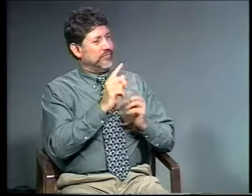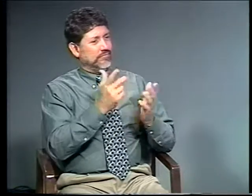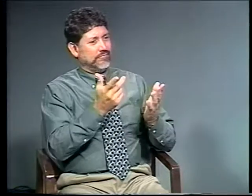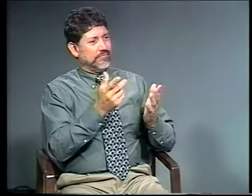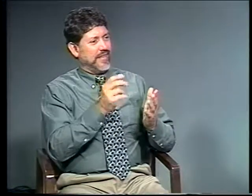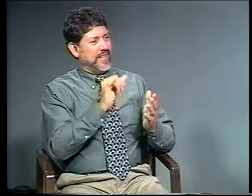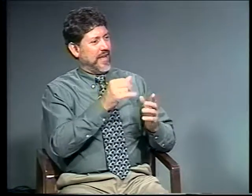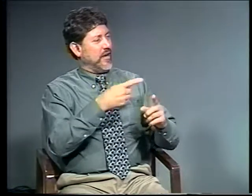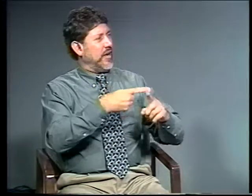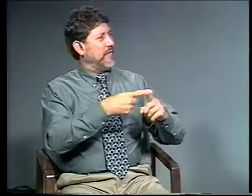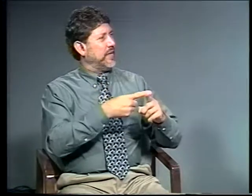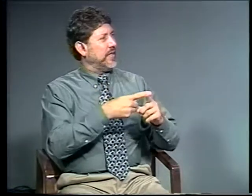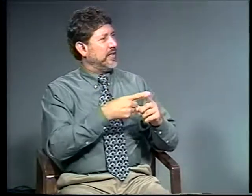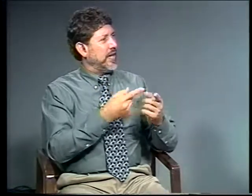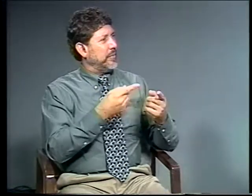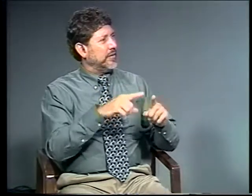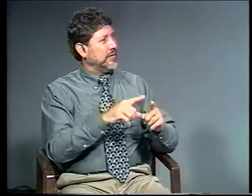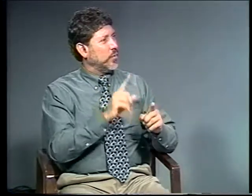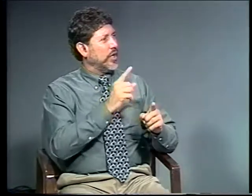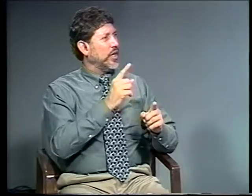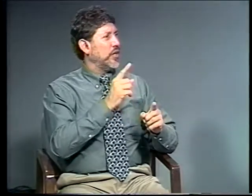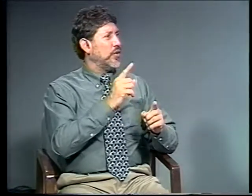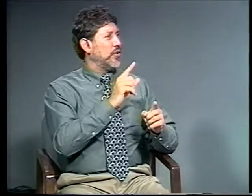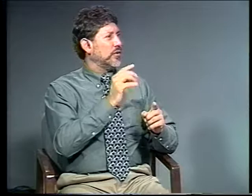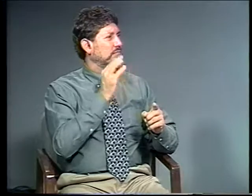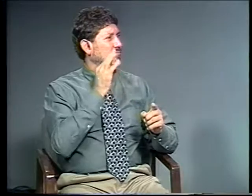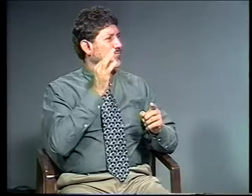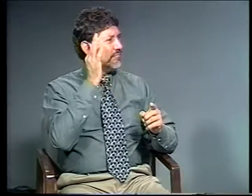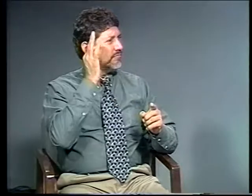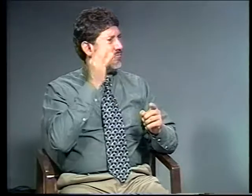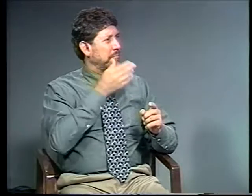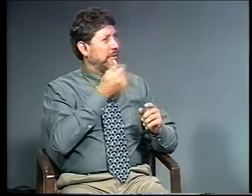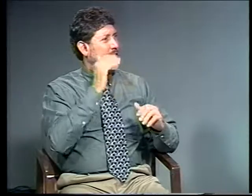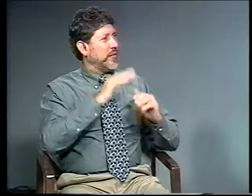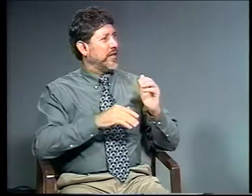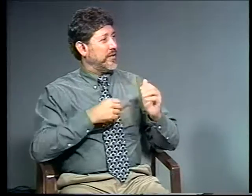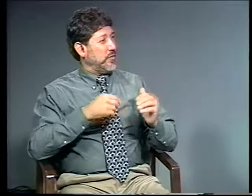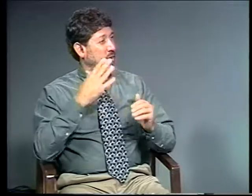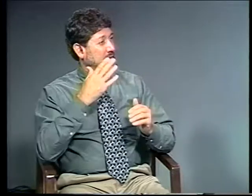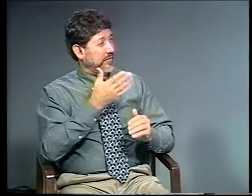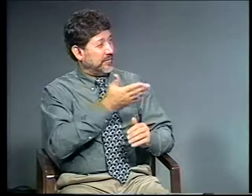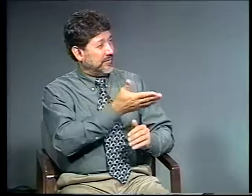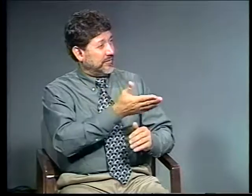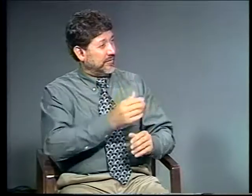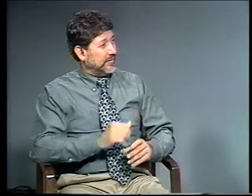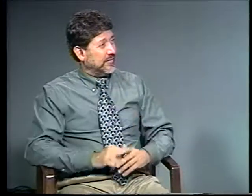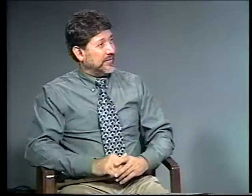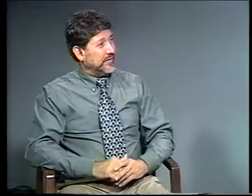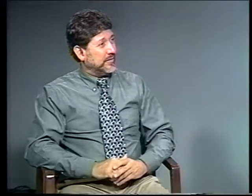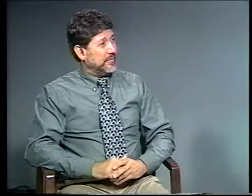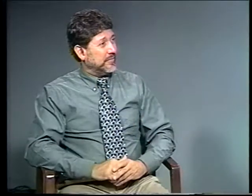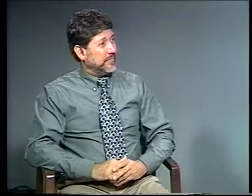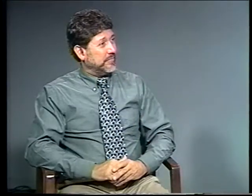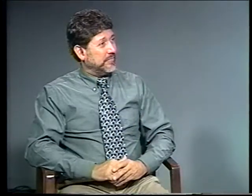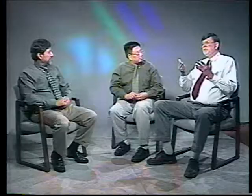any situations where you would feel that there would be a conflict? For example, with the American Indians, it might be better to